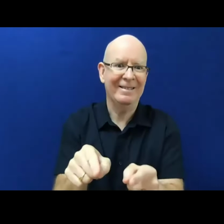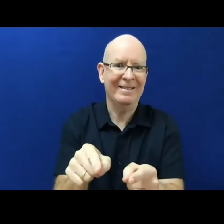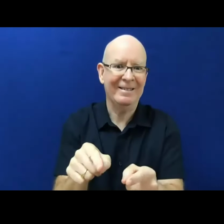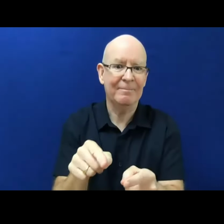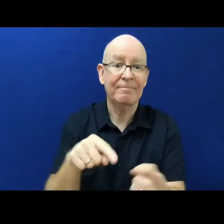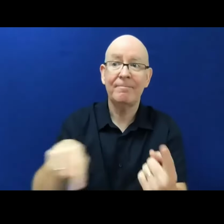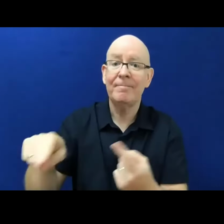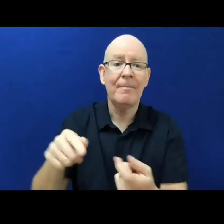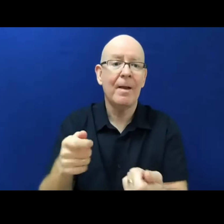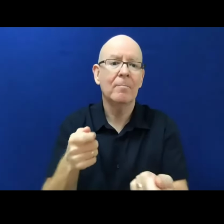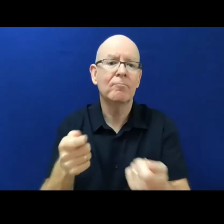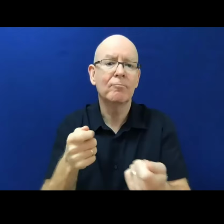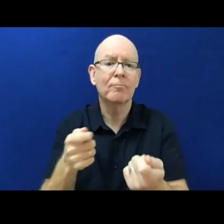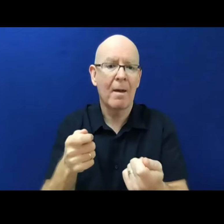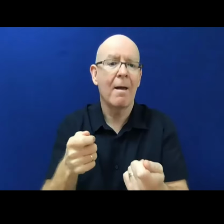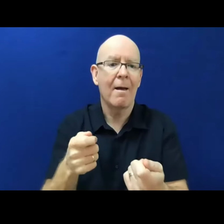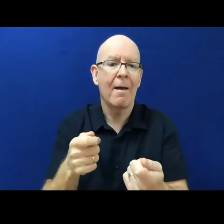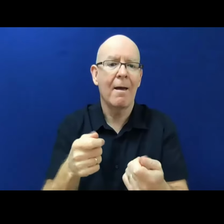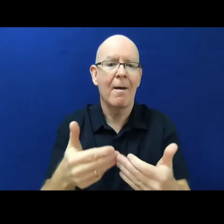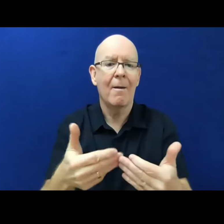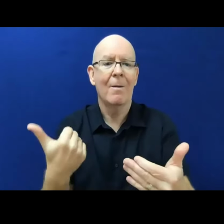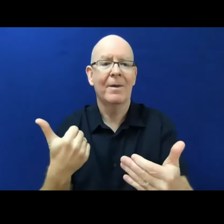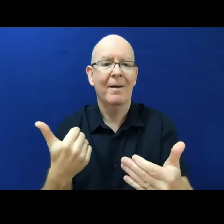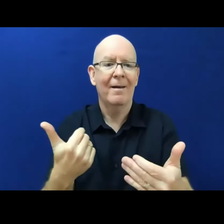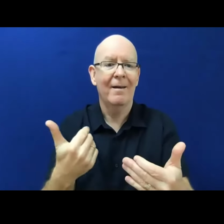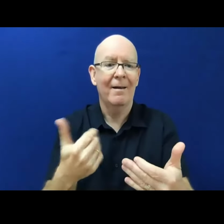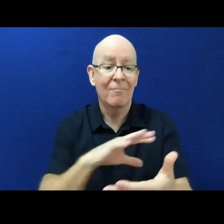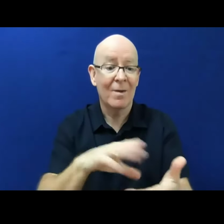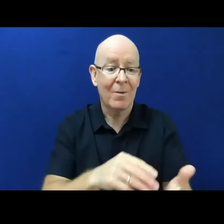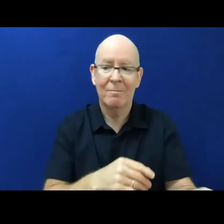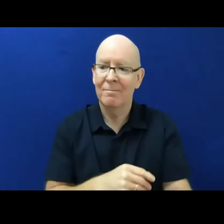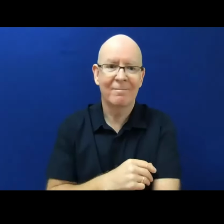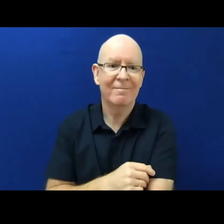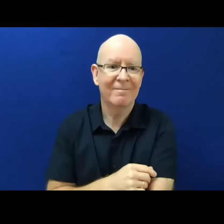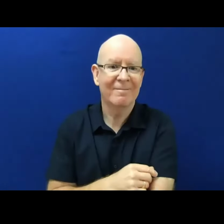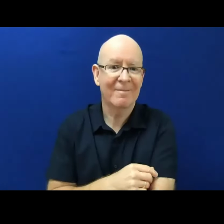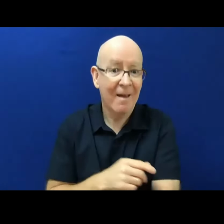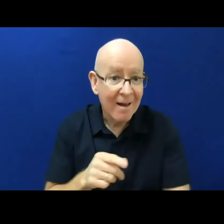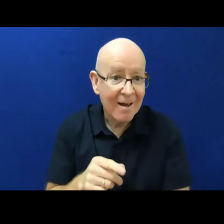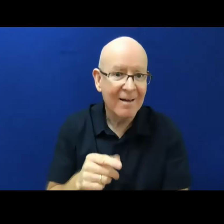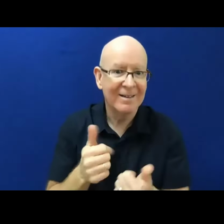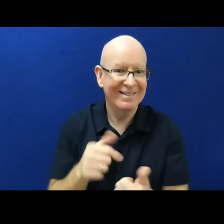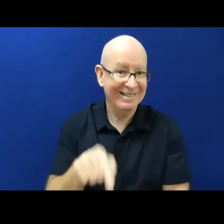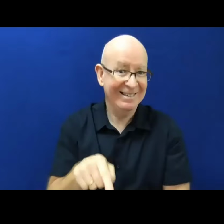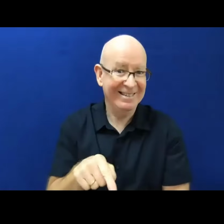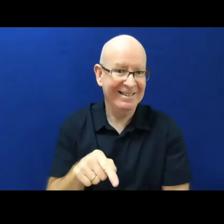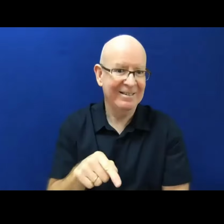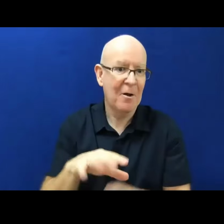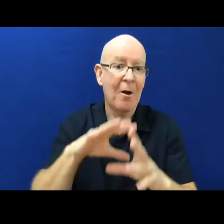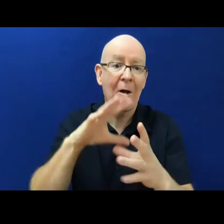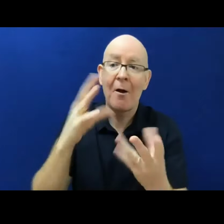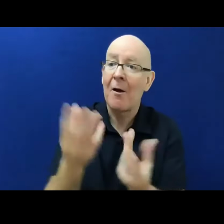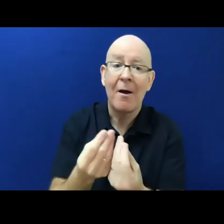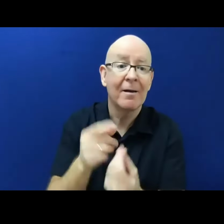big that impact was, how often it was cited. And the interesting thing was the